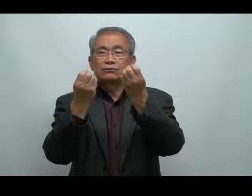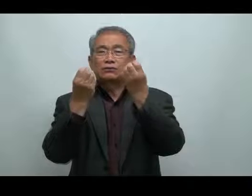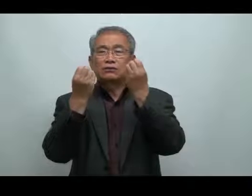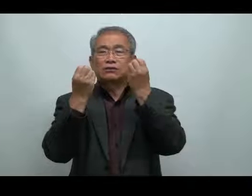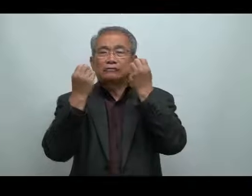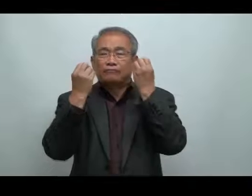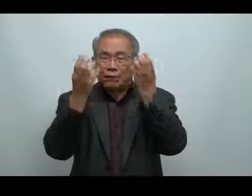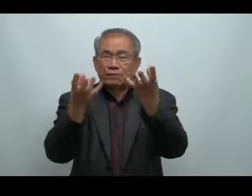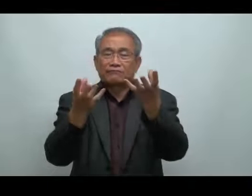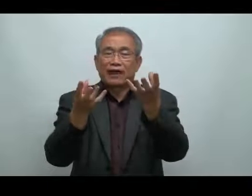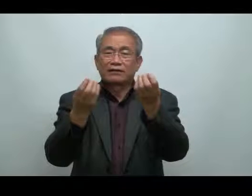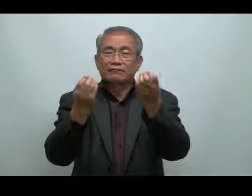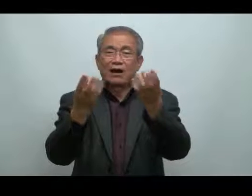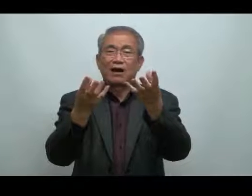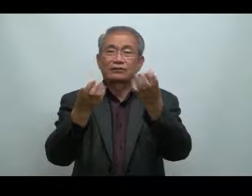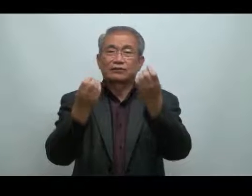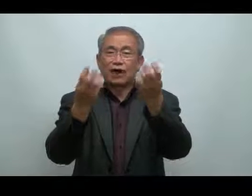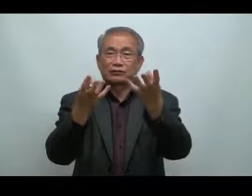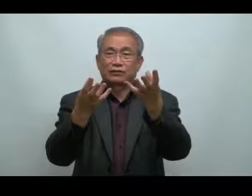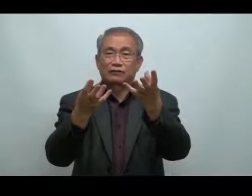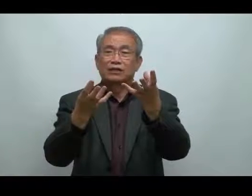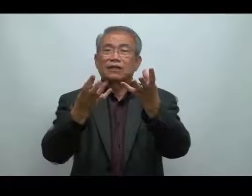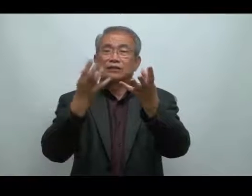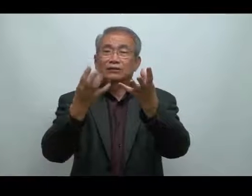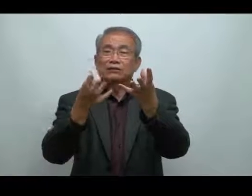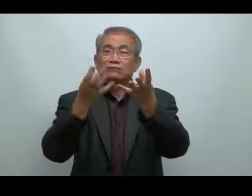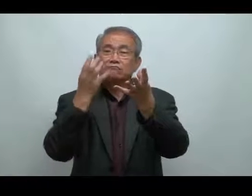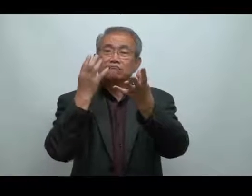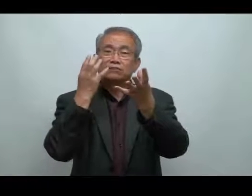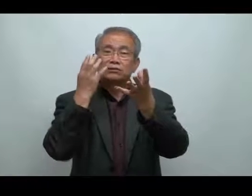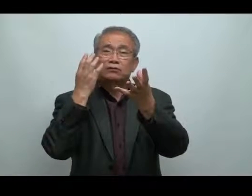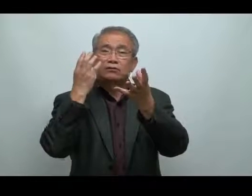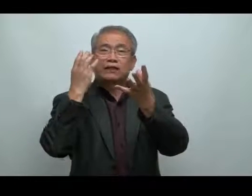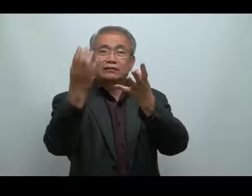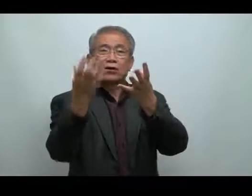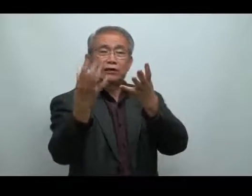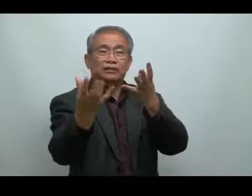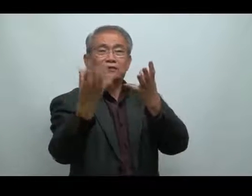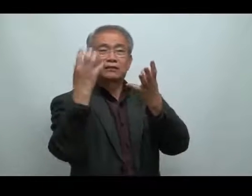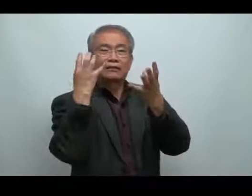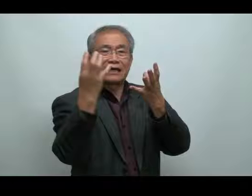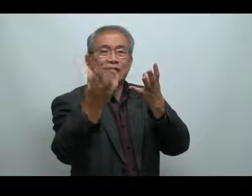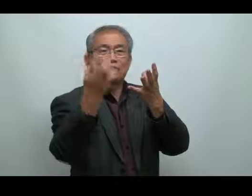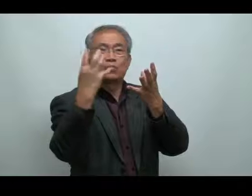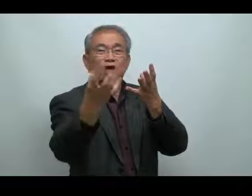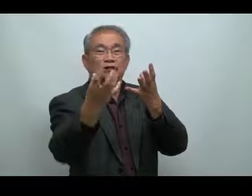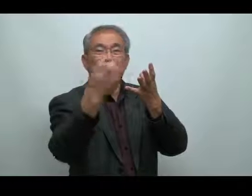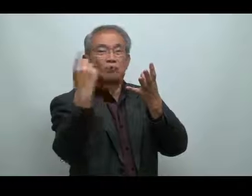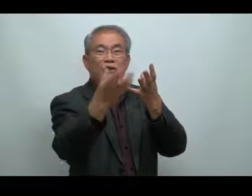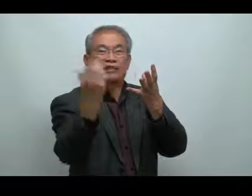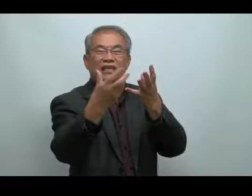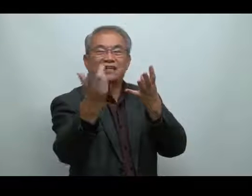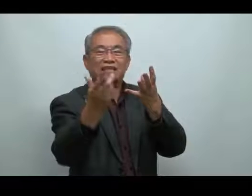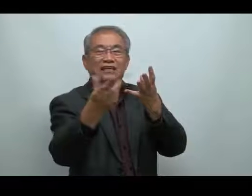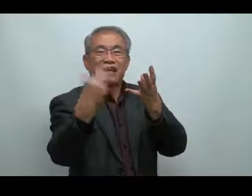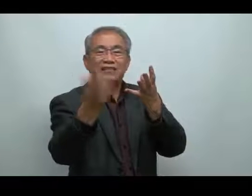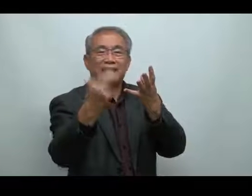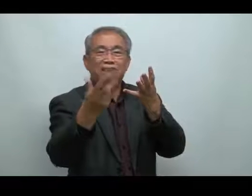you modify your vowels and consonants in order to let the audience get the words more clearly. At the same